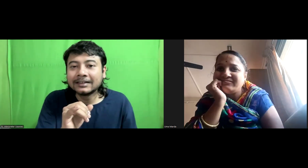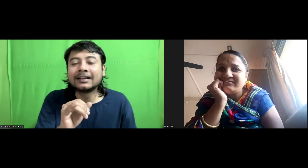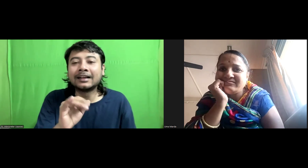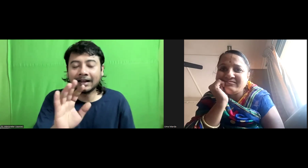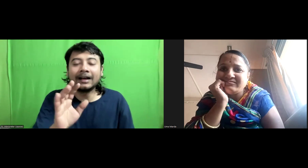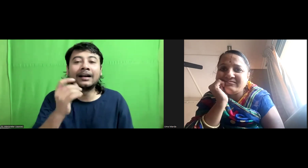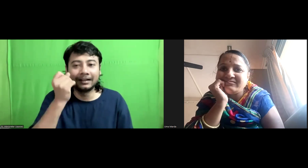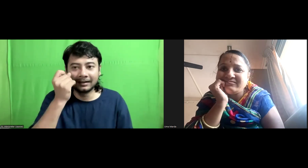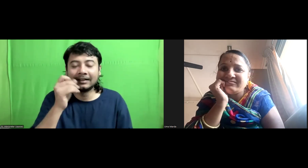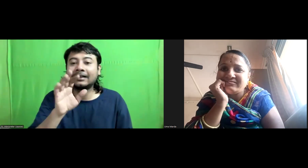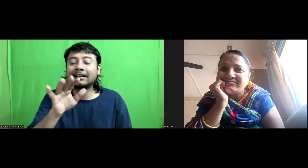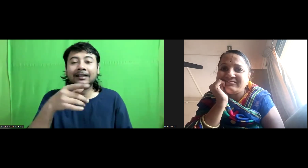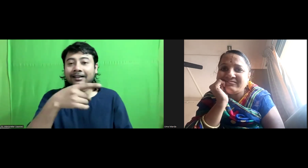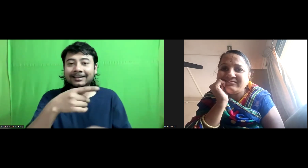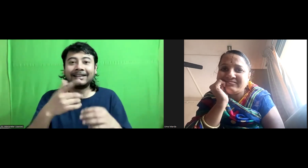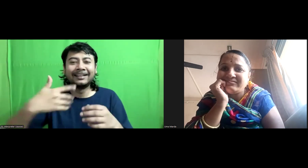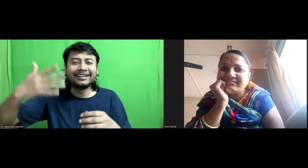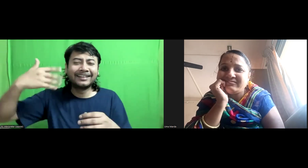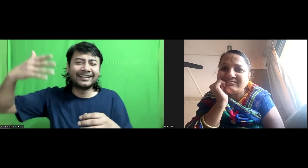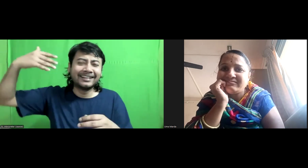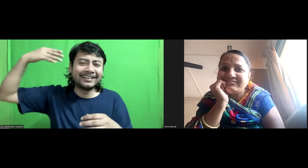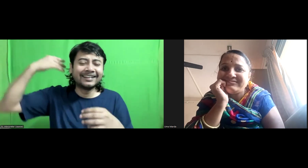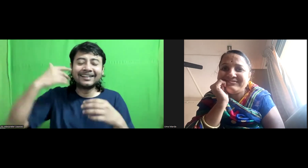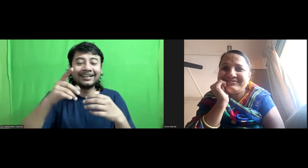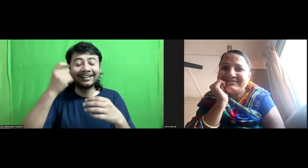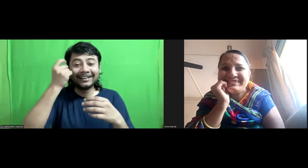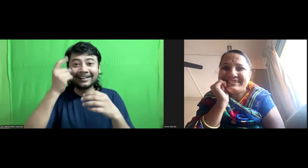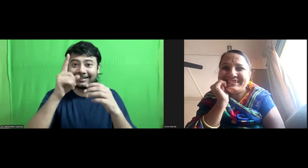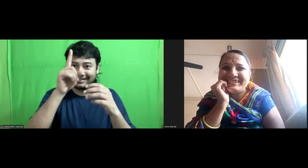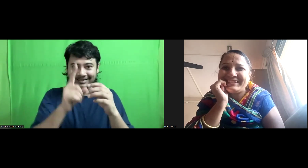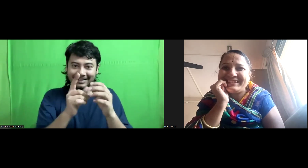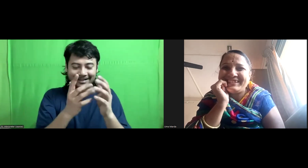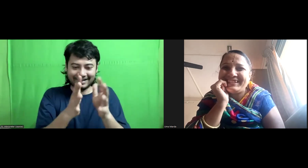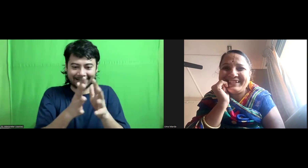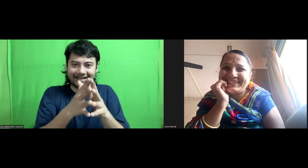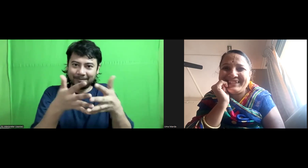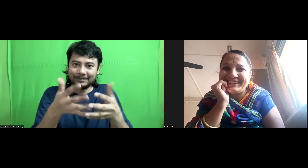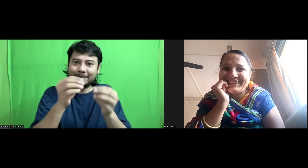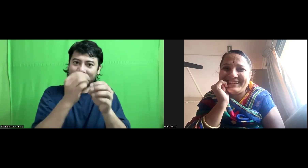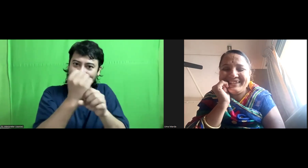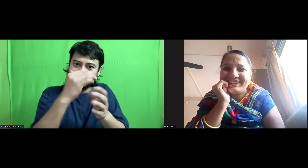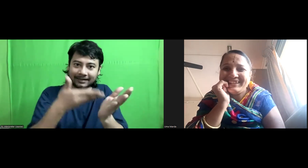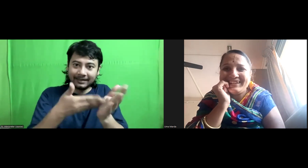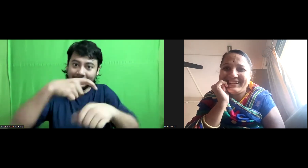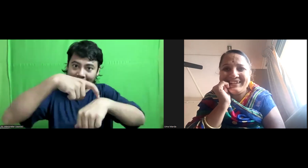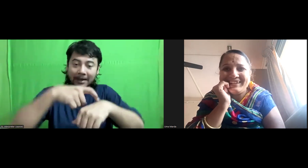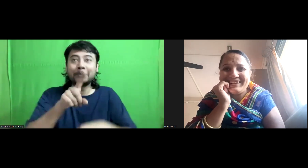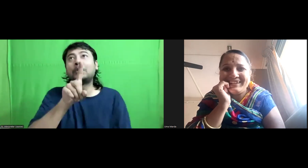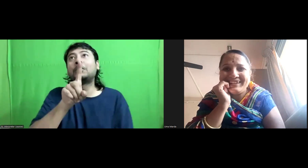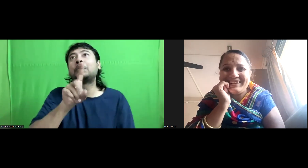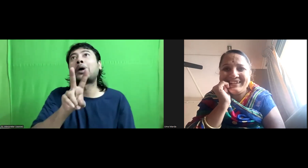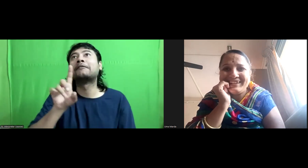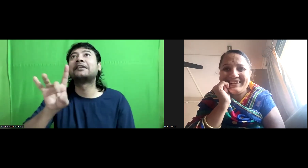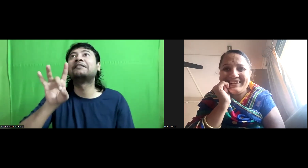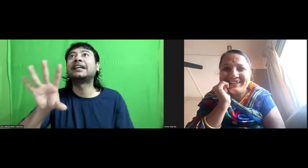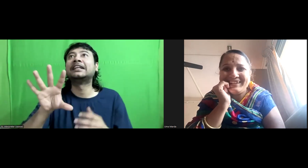example. Because she's asking the time. I said Bhagavatam will not say. It will say evening. It will say morning.